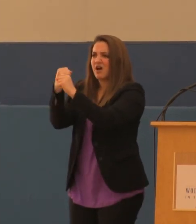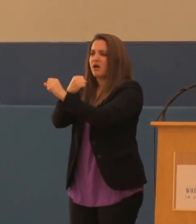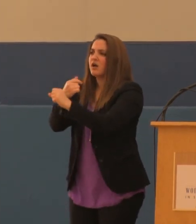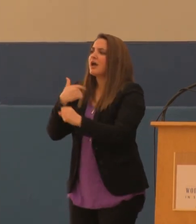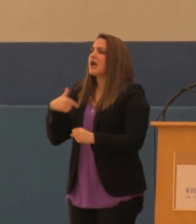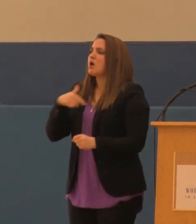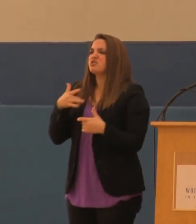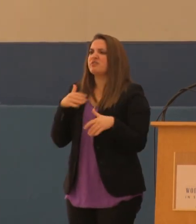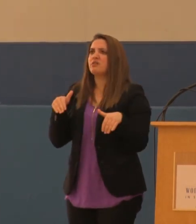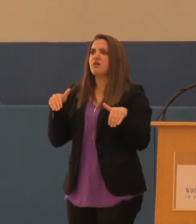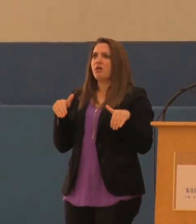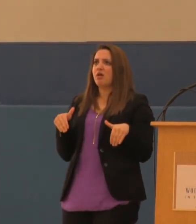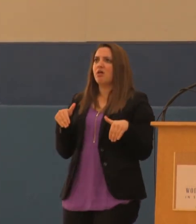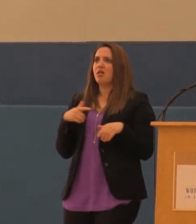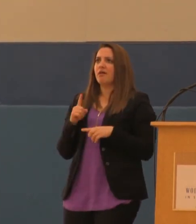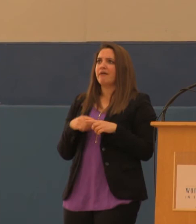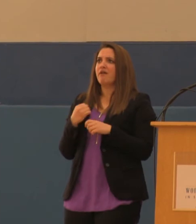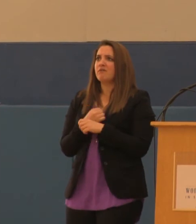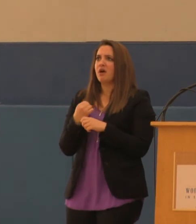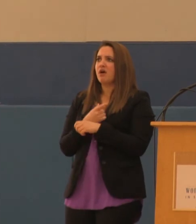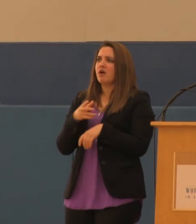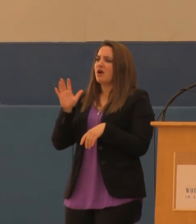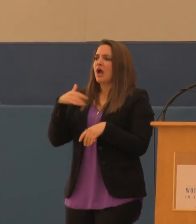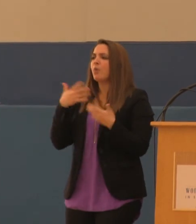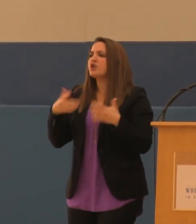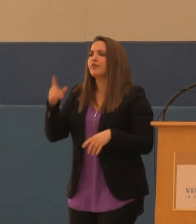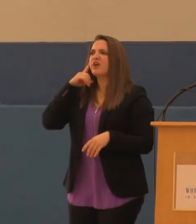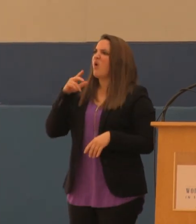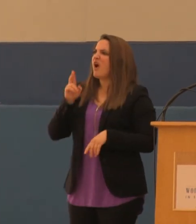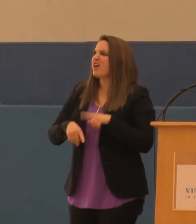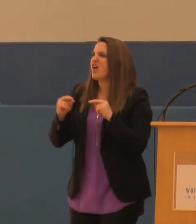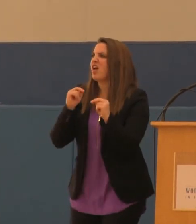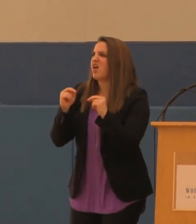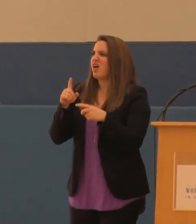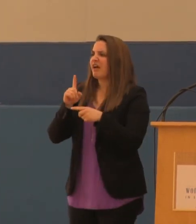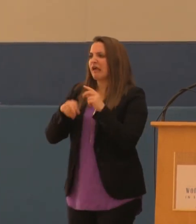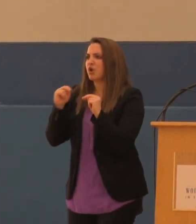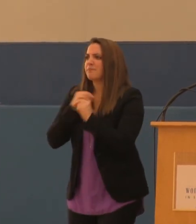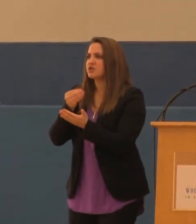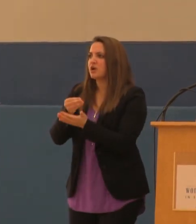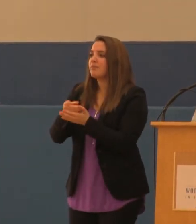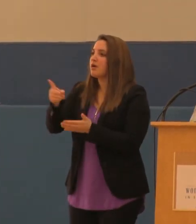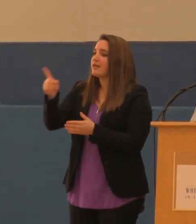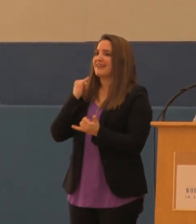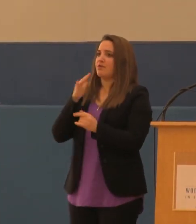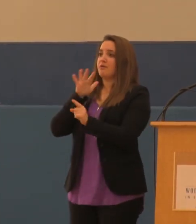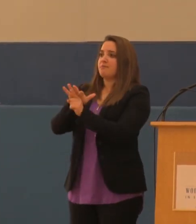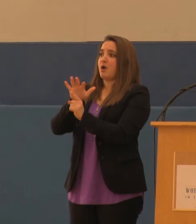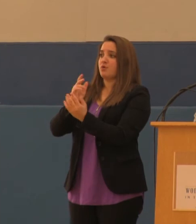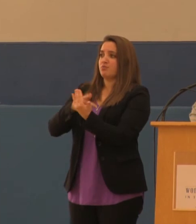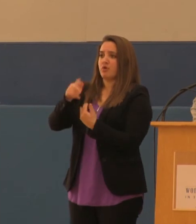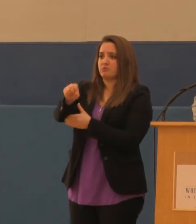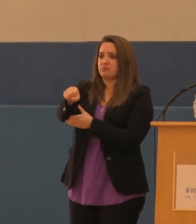any of the programs that encourage us to lean in or negotiate or leave or don't leave money on the table. Those are very popular programs.